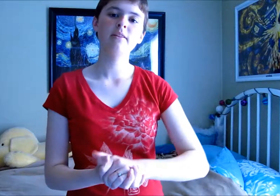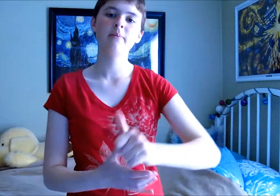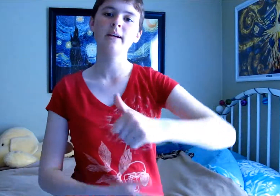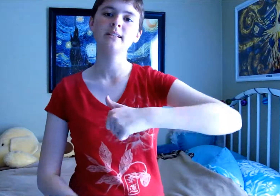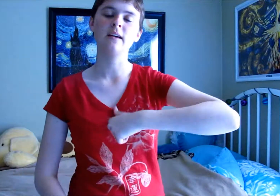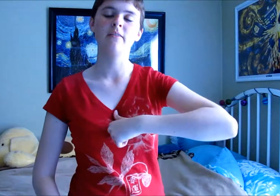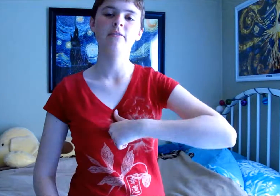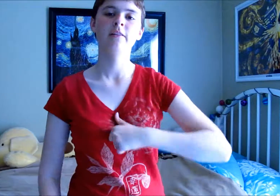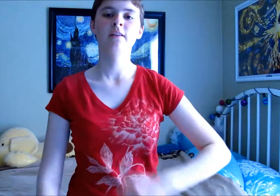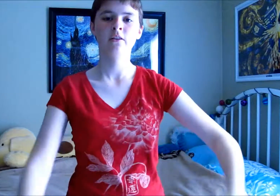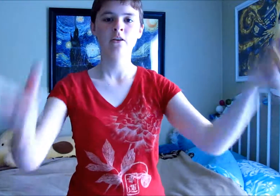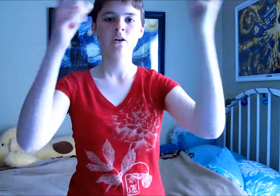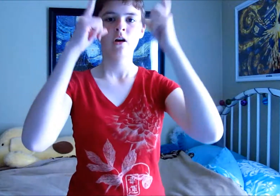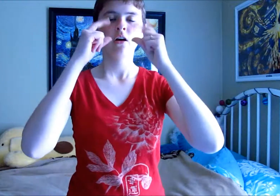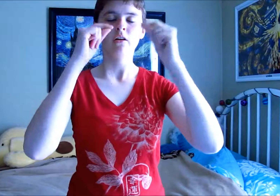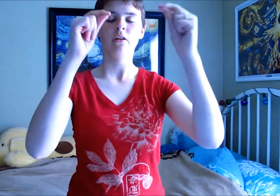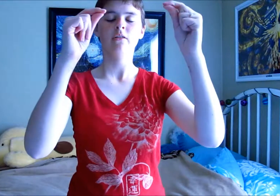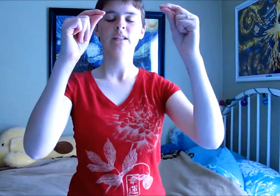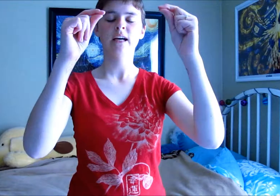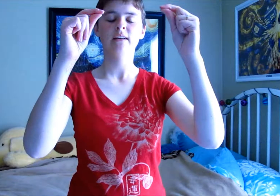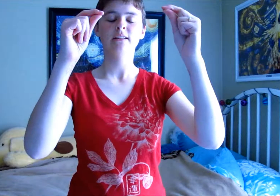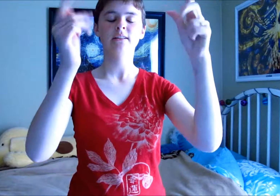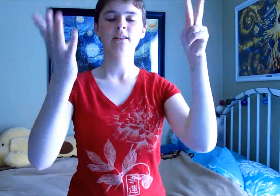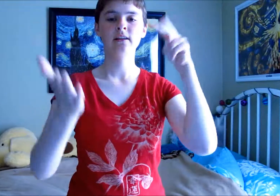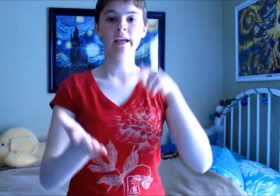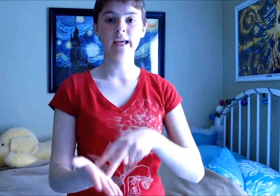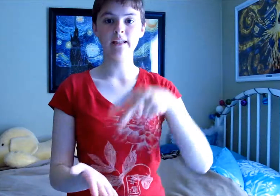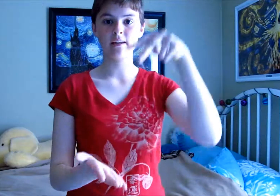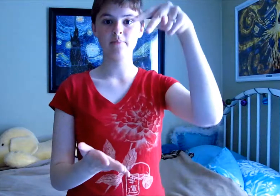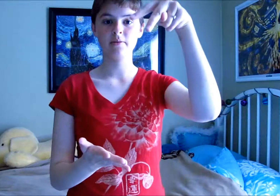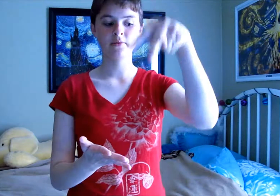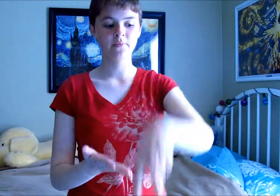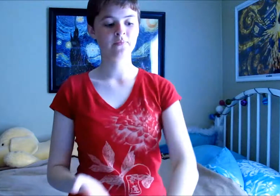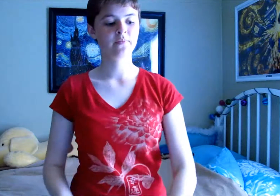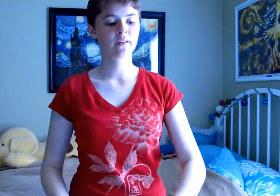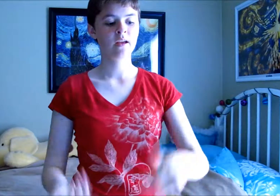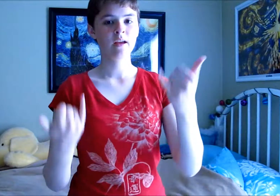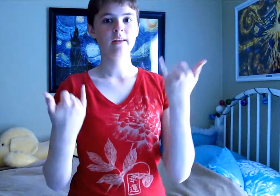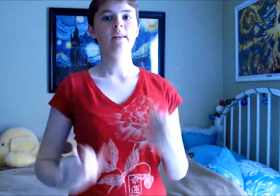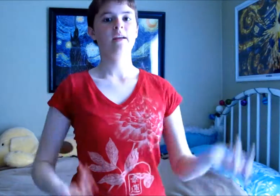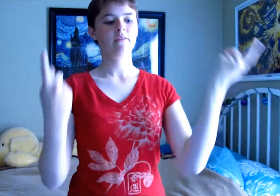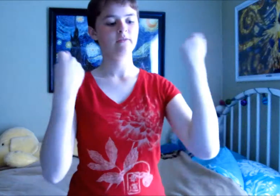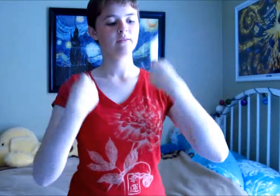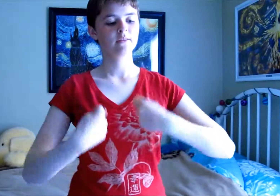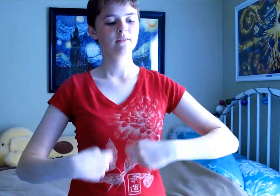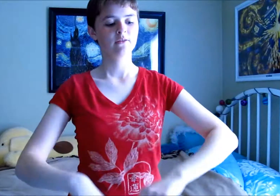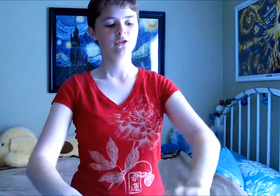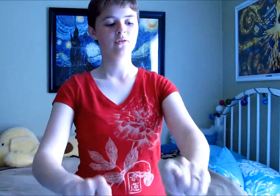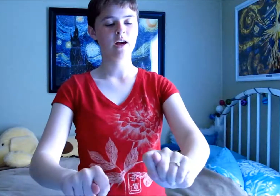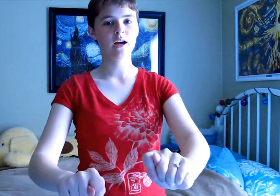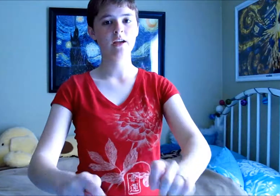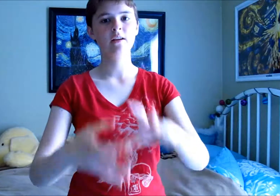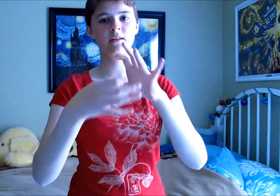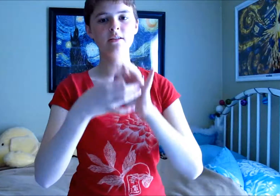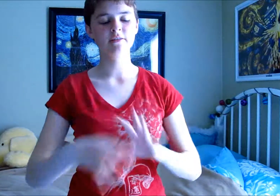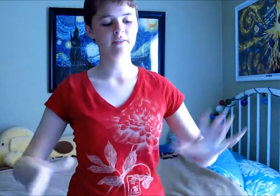in myself. Close eyes and leap. Now, try